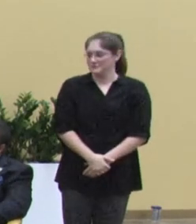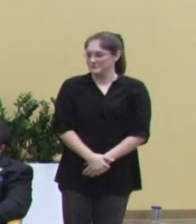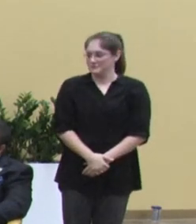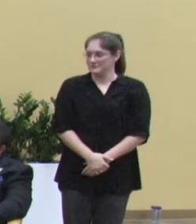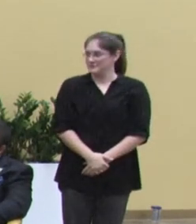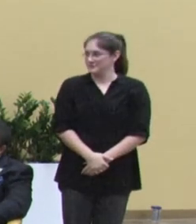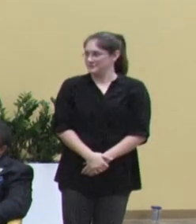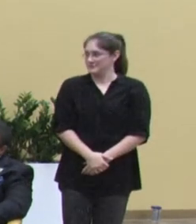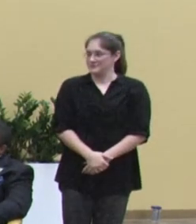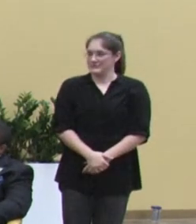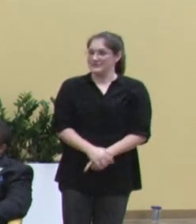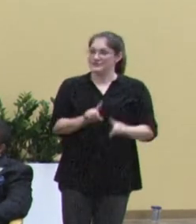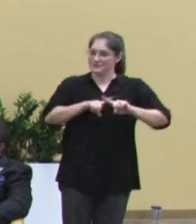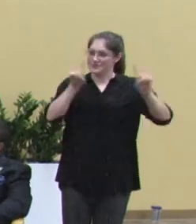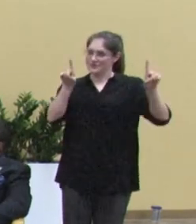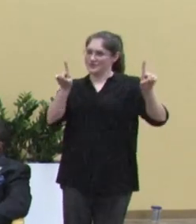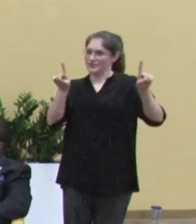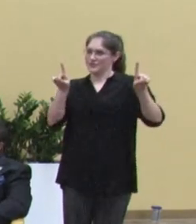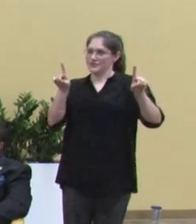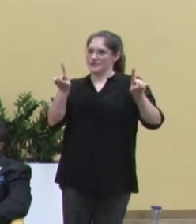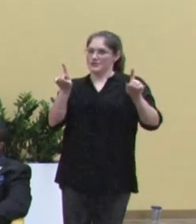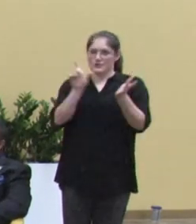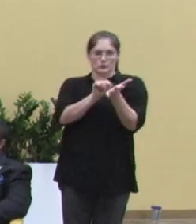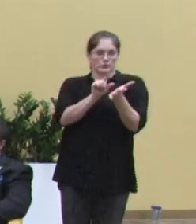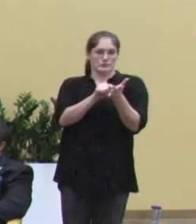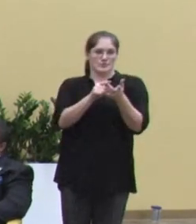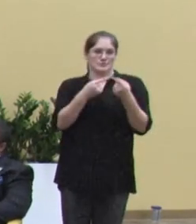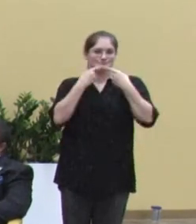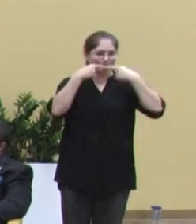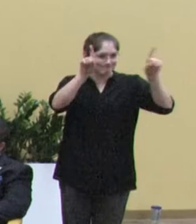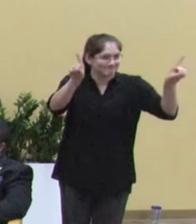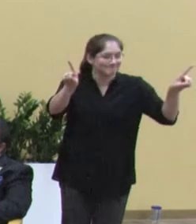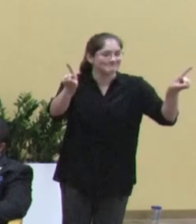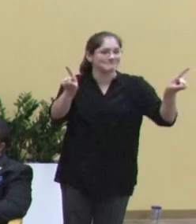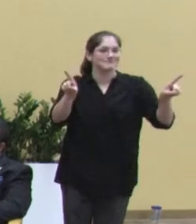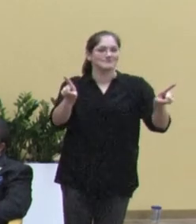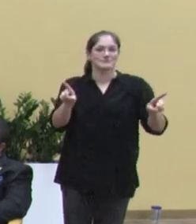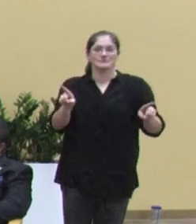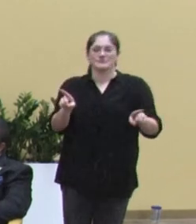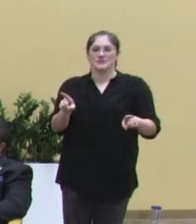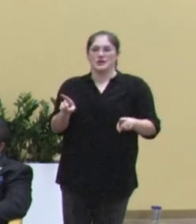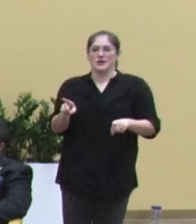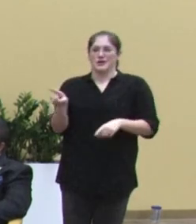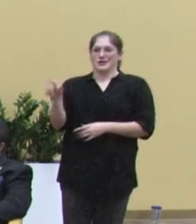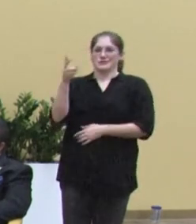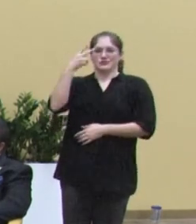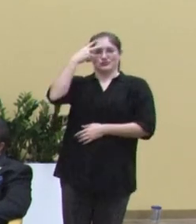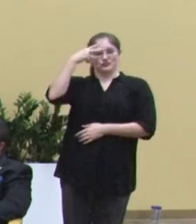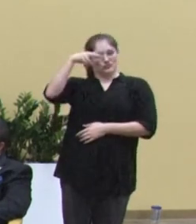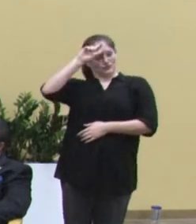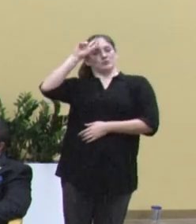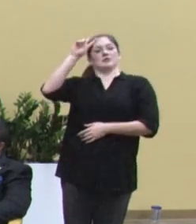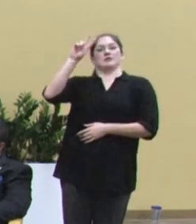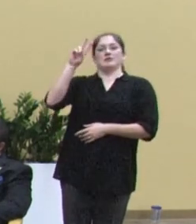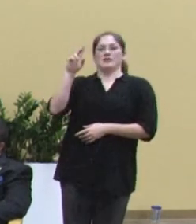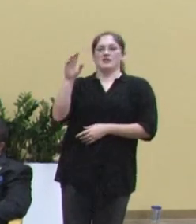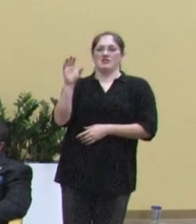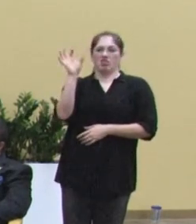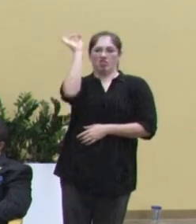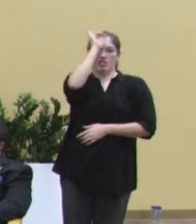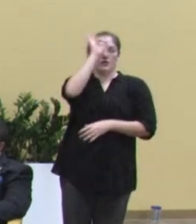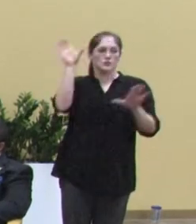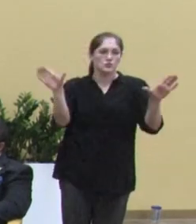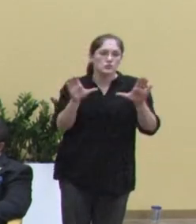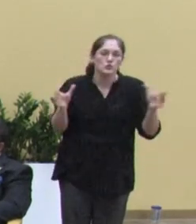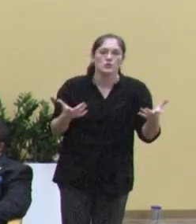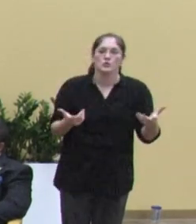Now, that's different from what you hear in the press, right? Yes. Because he's incompetent, and he doesn't know what he's doing, and blah, blah, blah, blah,